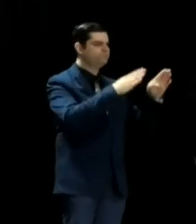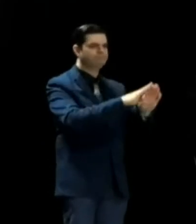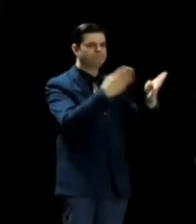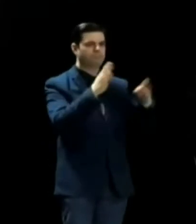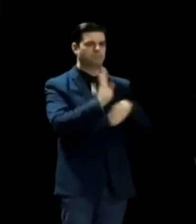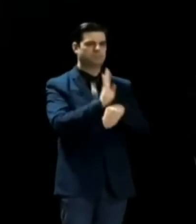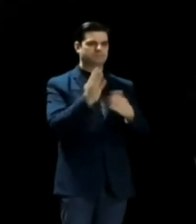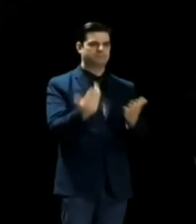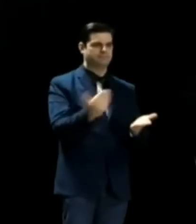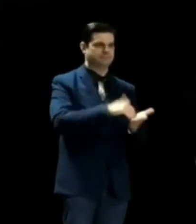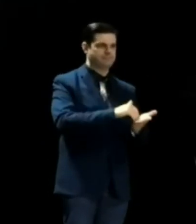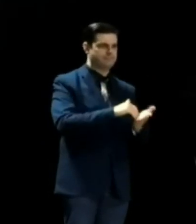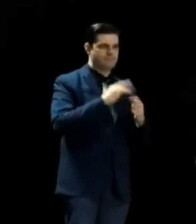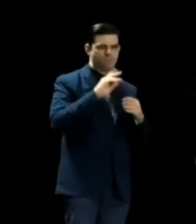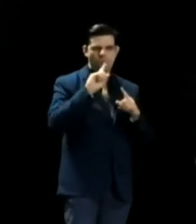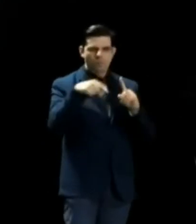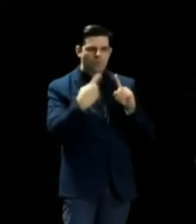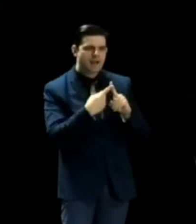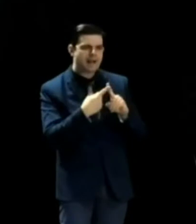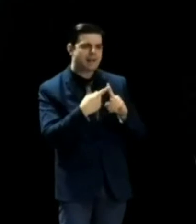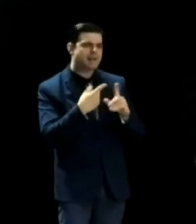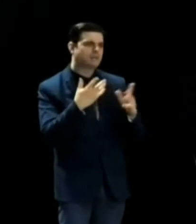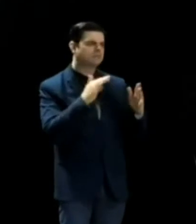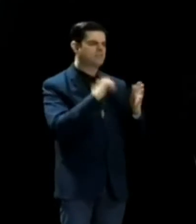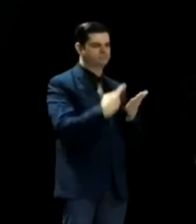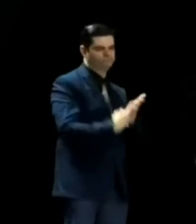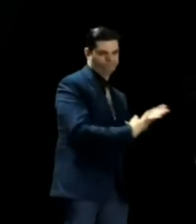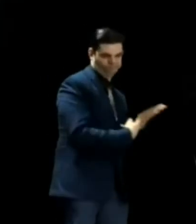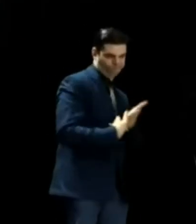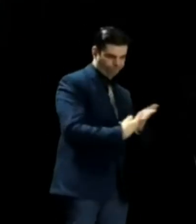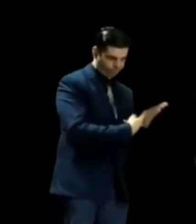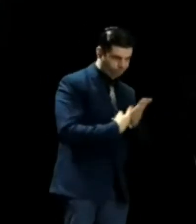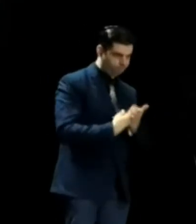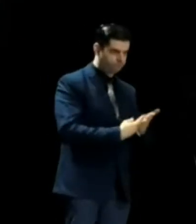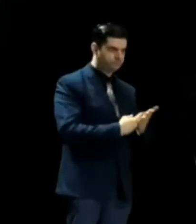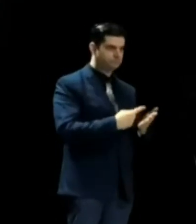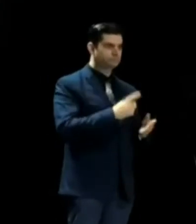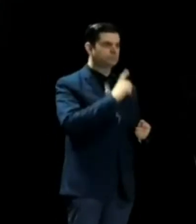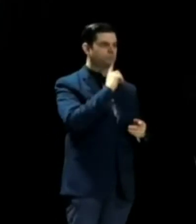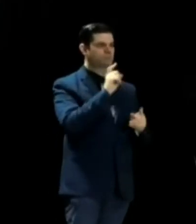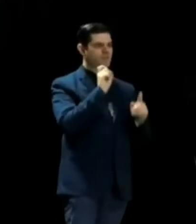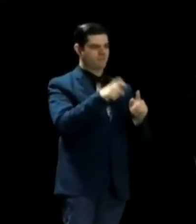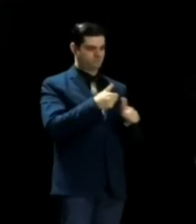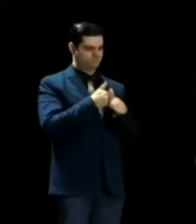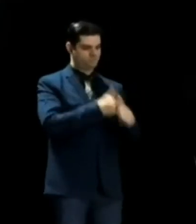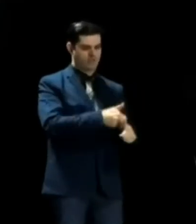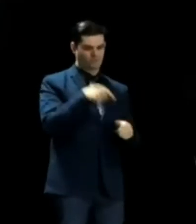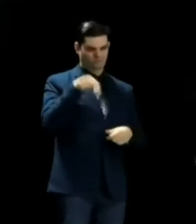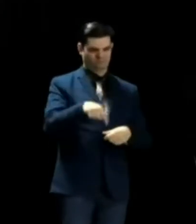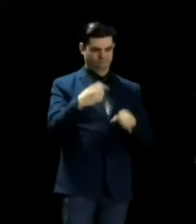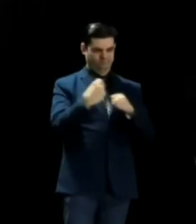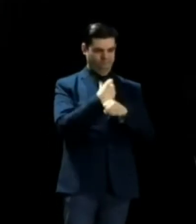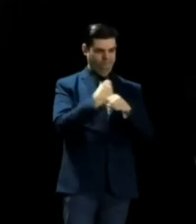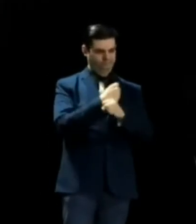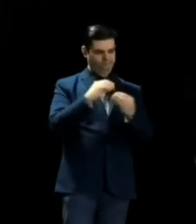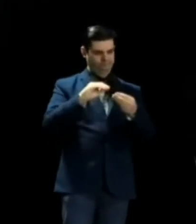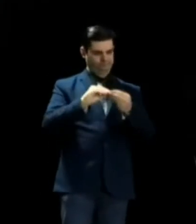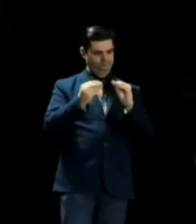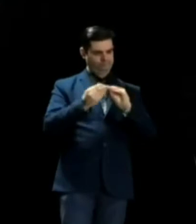things, and we roll them out based off of data. This would require coordination with our health